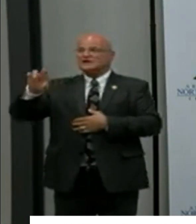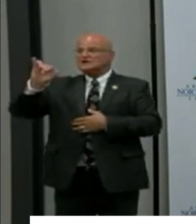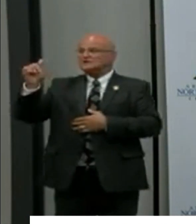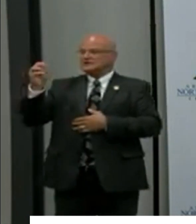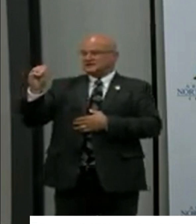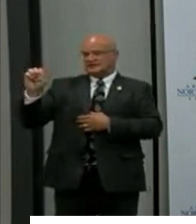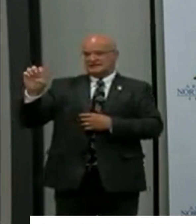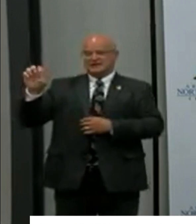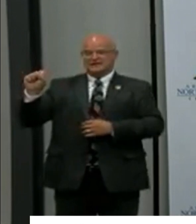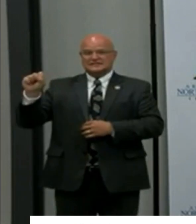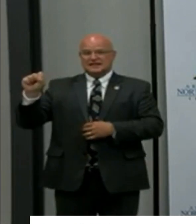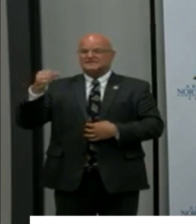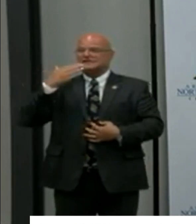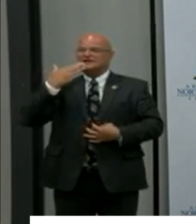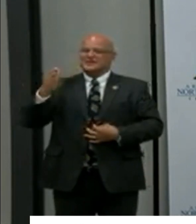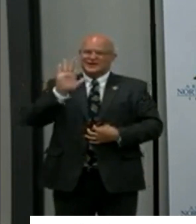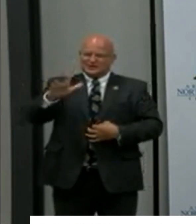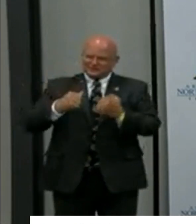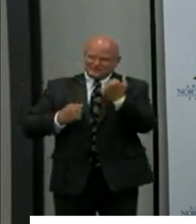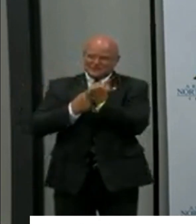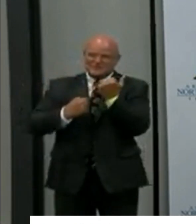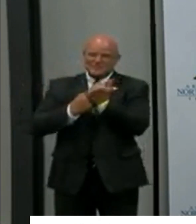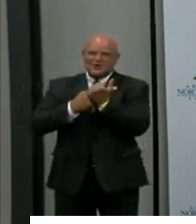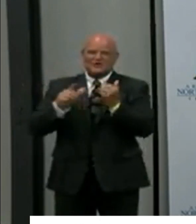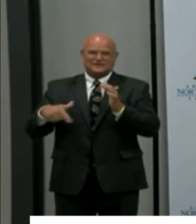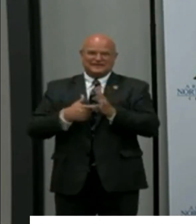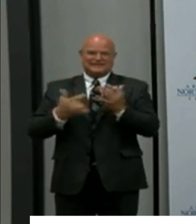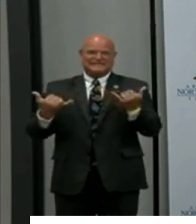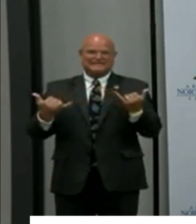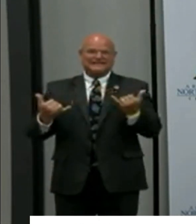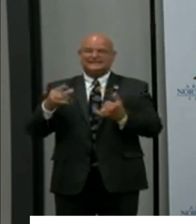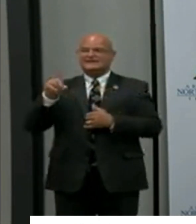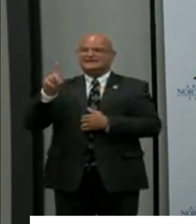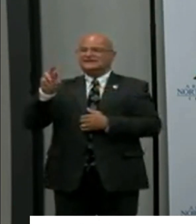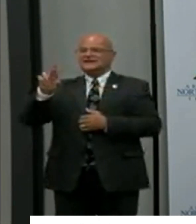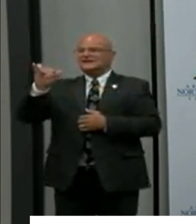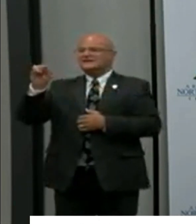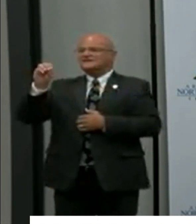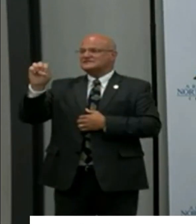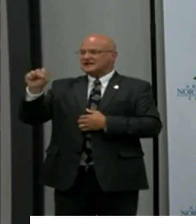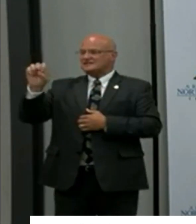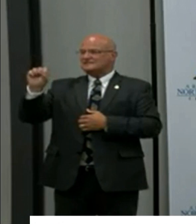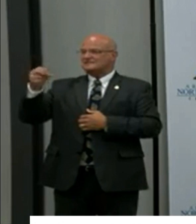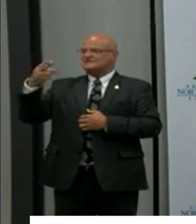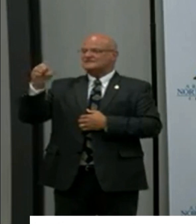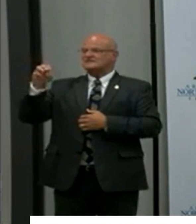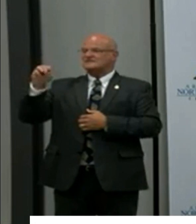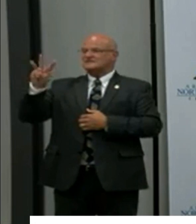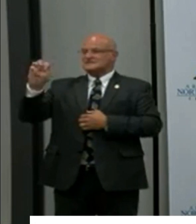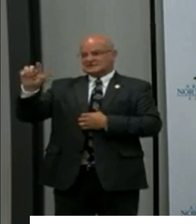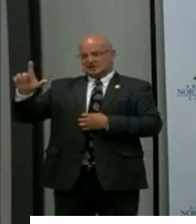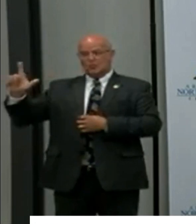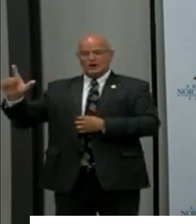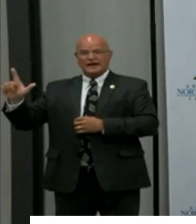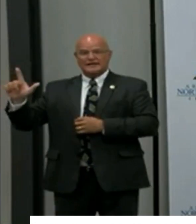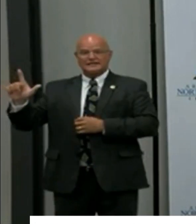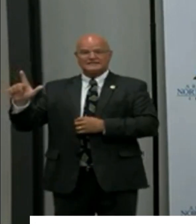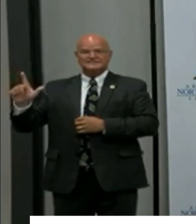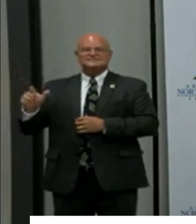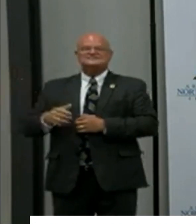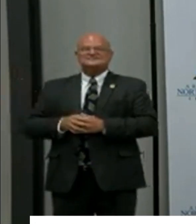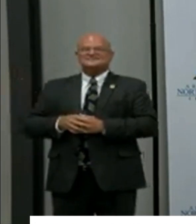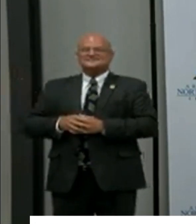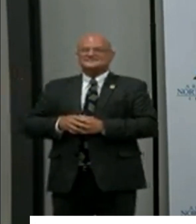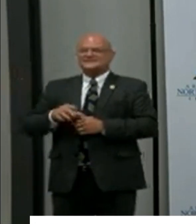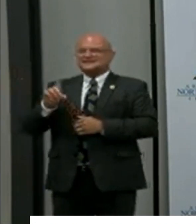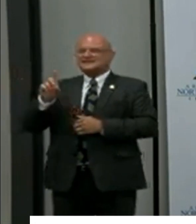James, I appreciate your support for this. Dr. James Shamwell, I want to make sure I pronounce that right, the last name right.